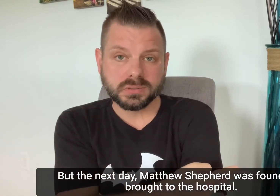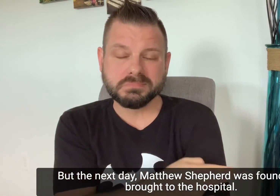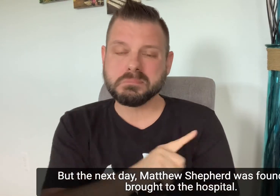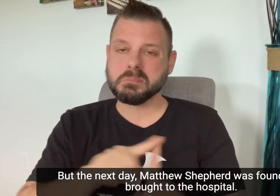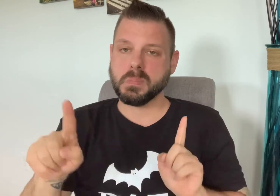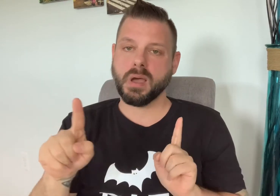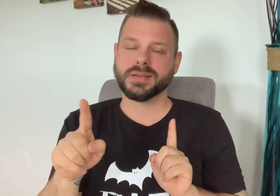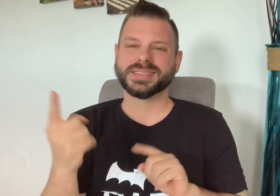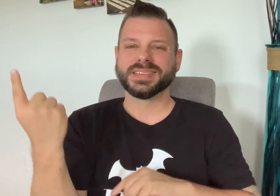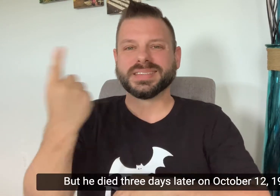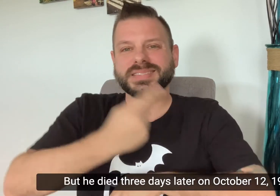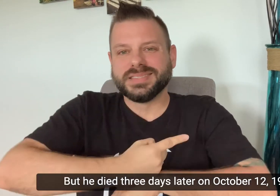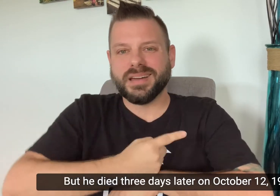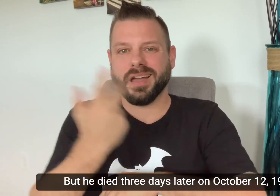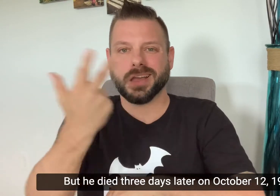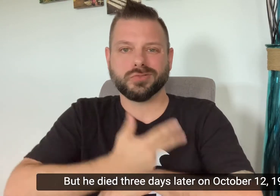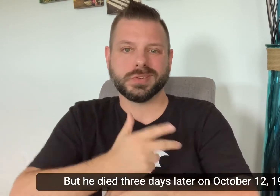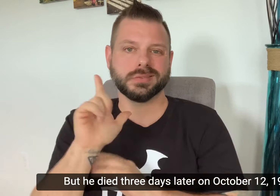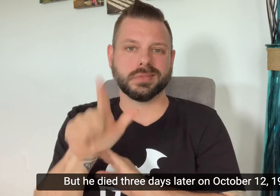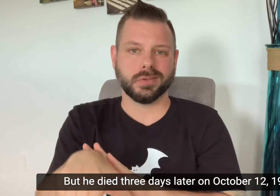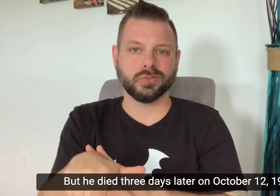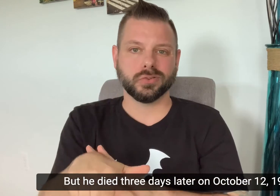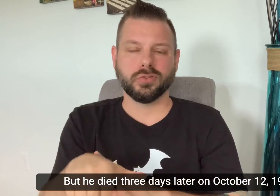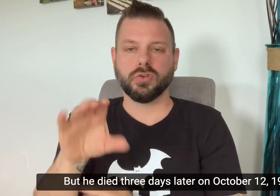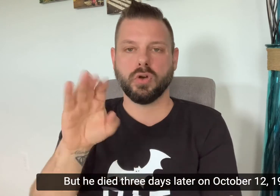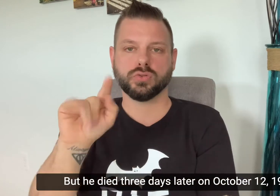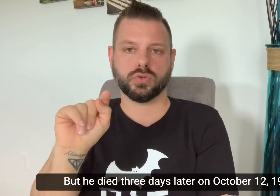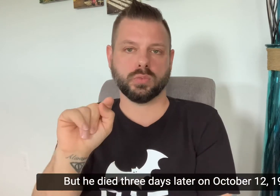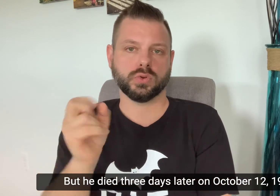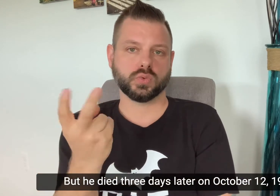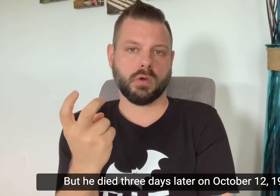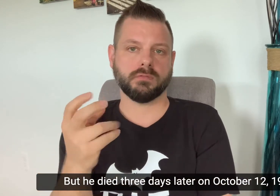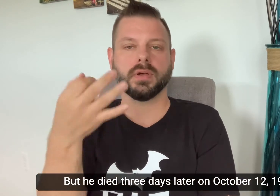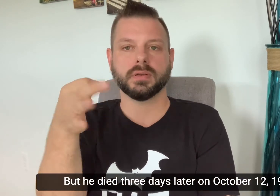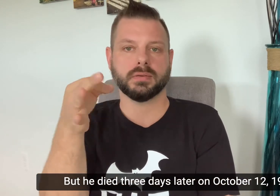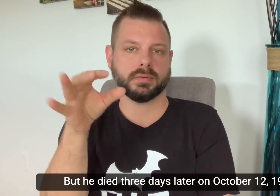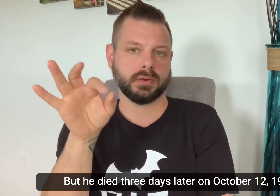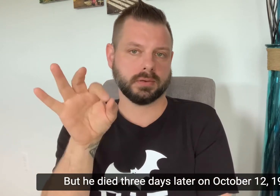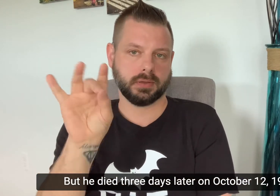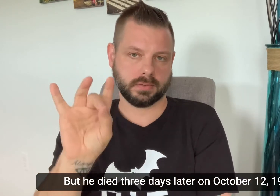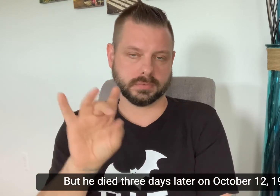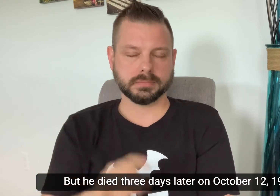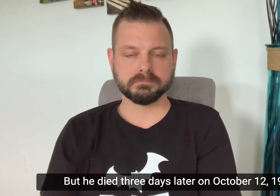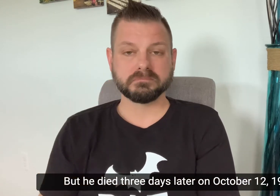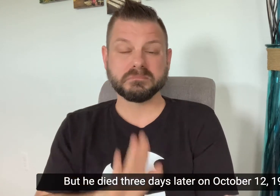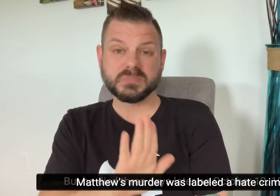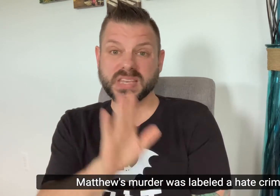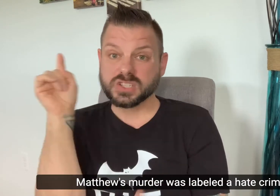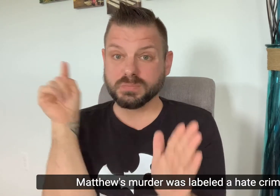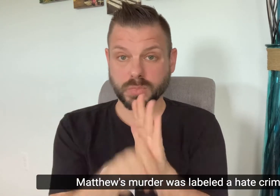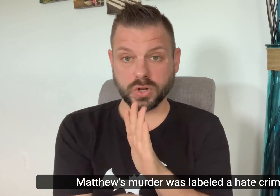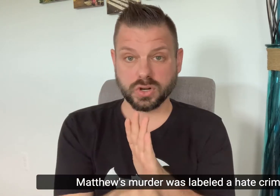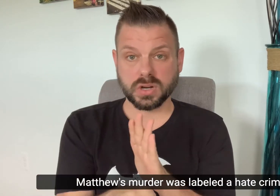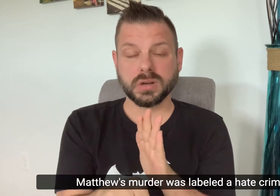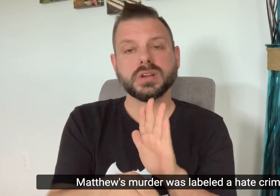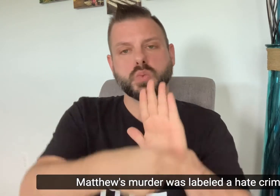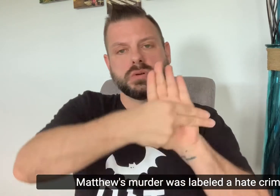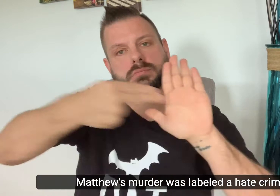to the hospital. But he died 3 days later on October 12, 1998.